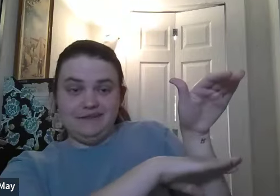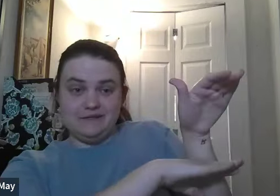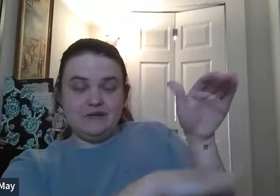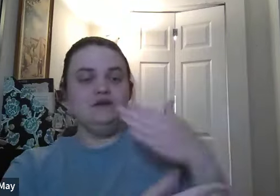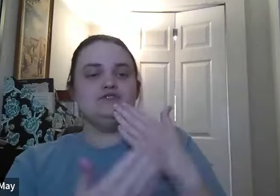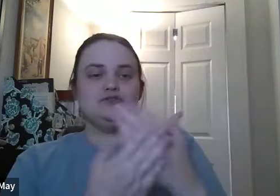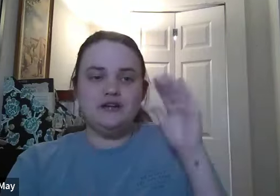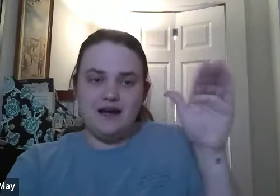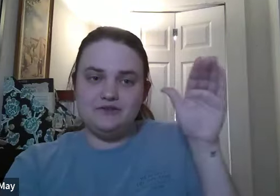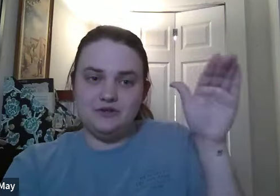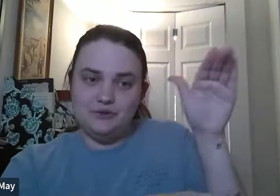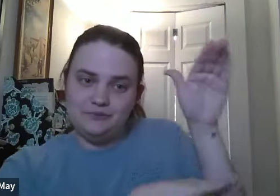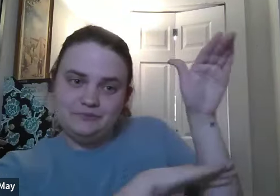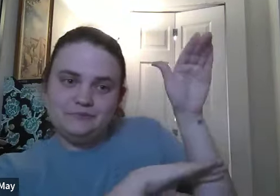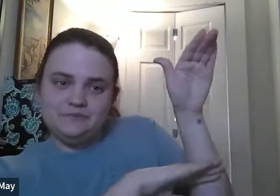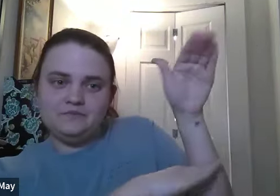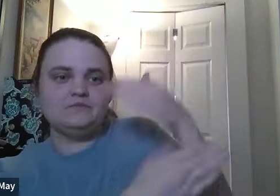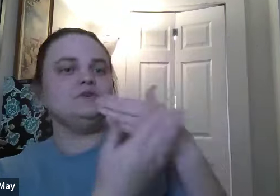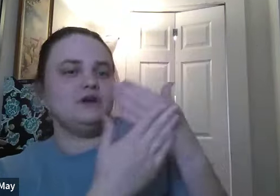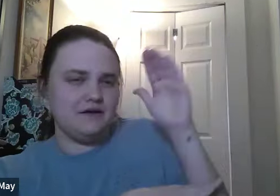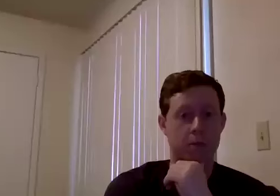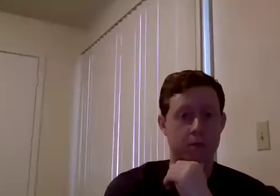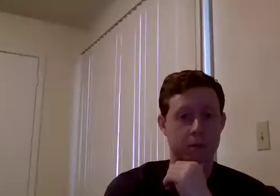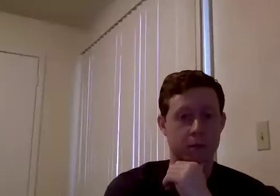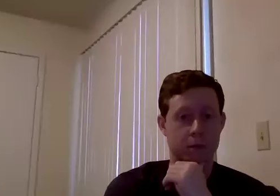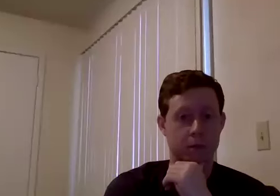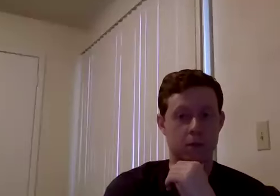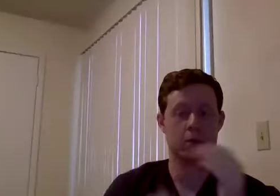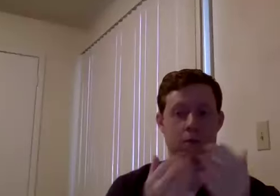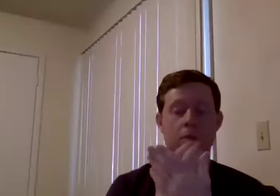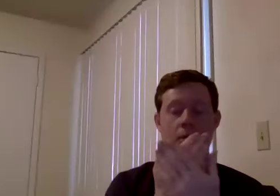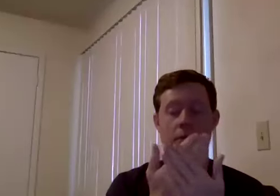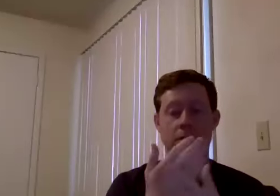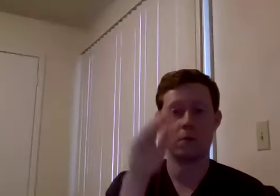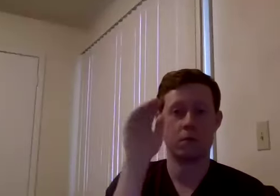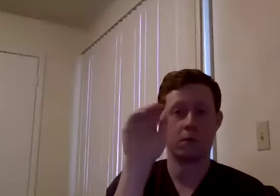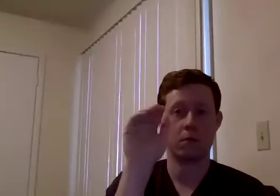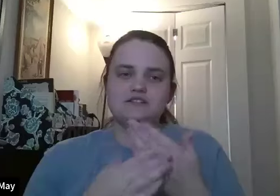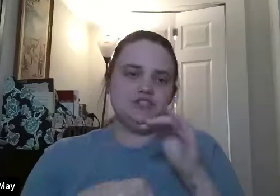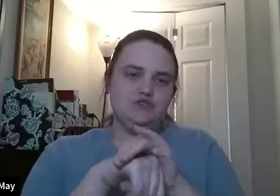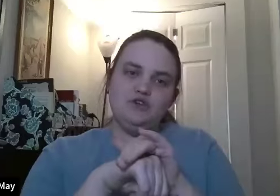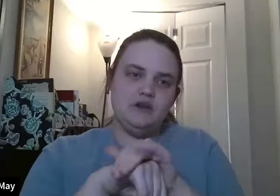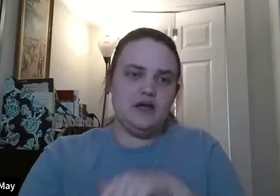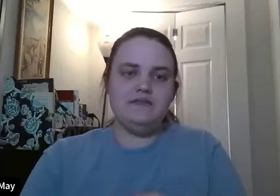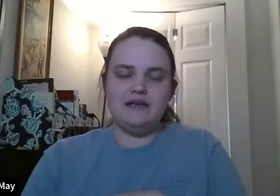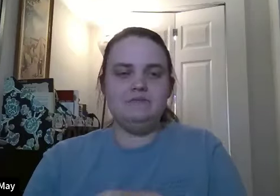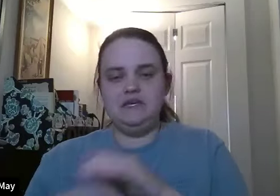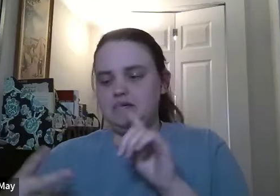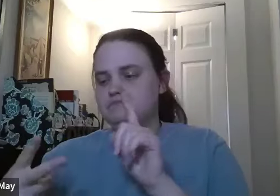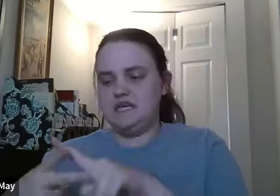lazy way. So good afternoon. Okay. Good afternoon, kind of good evening, that sort of thing. But you can also just do the good night. That can be saying